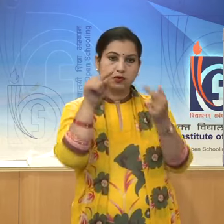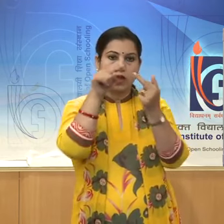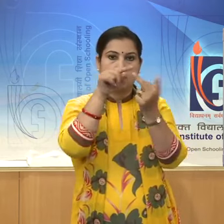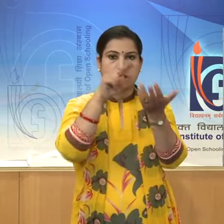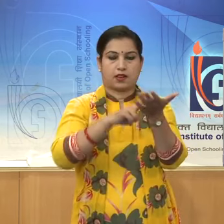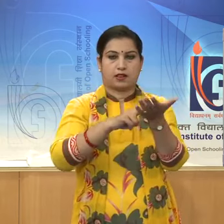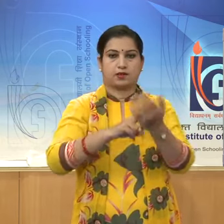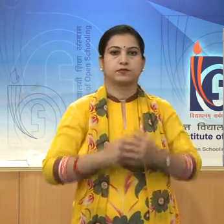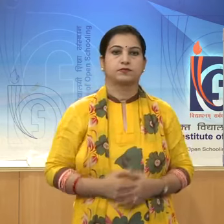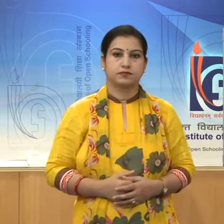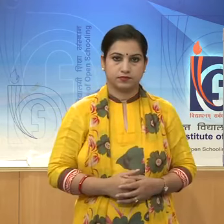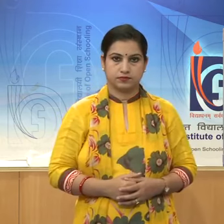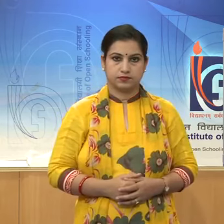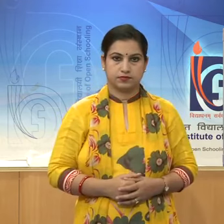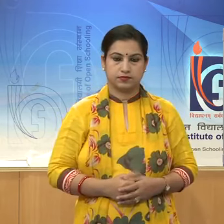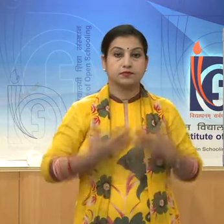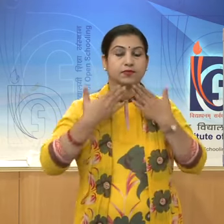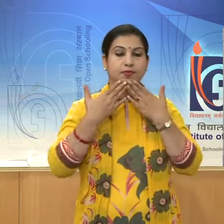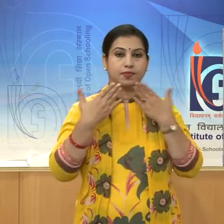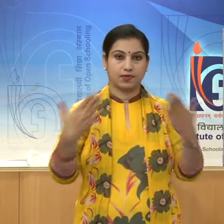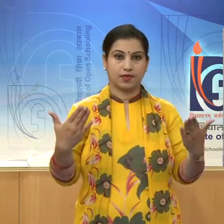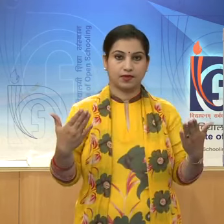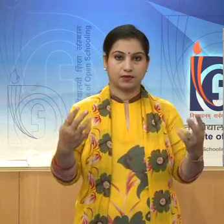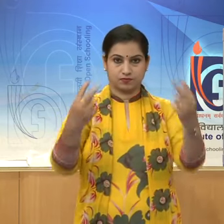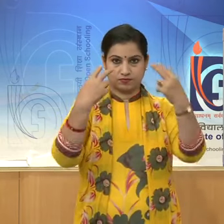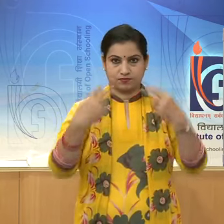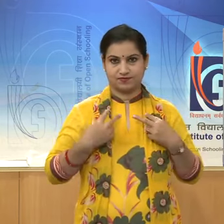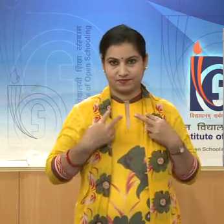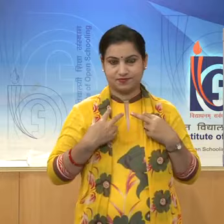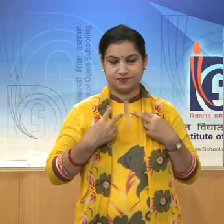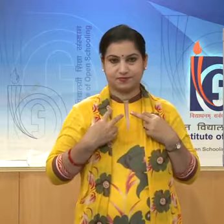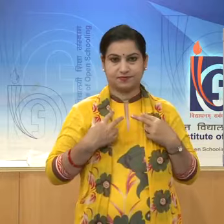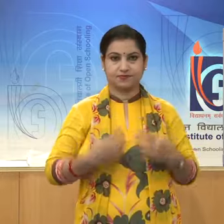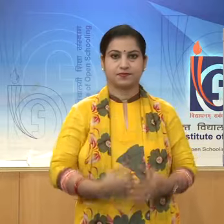www.nios.ac.in. Thank you for listening the lecture.